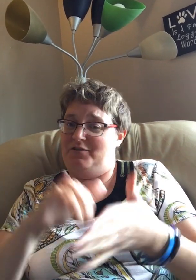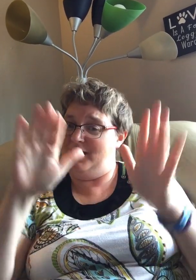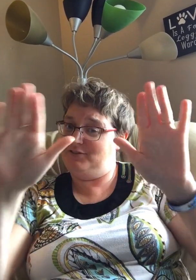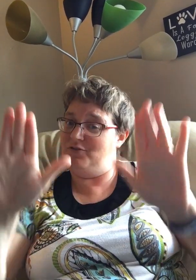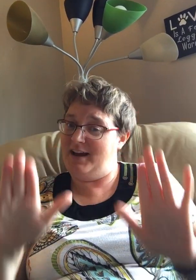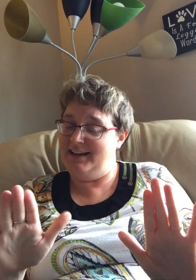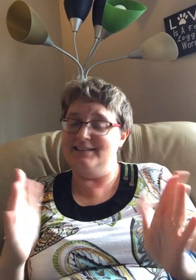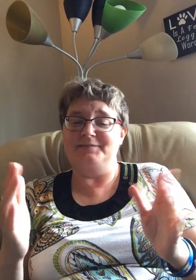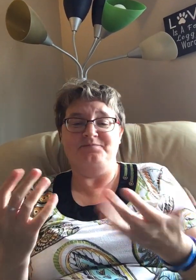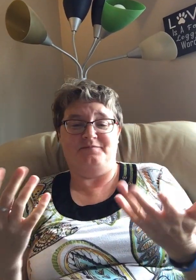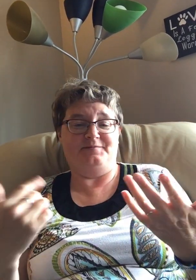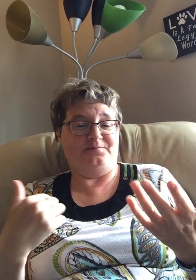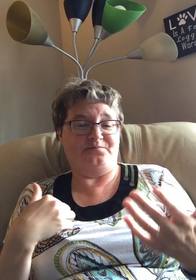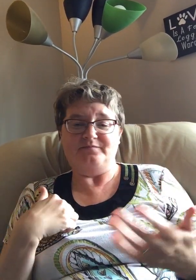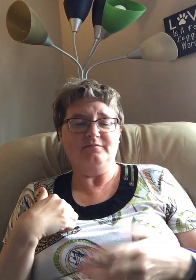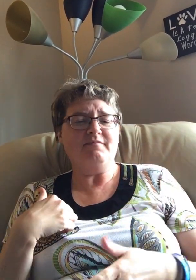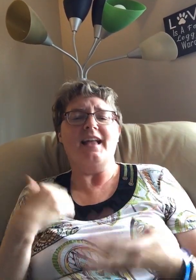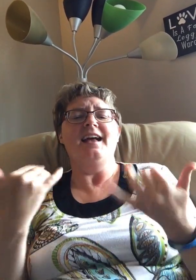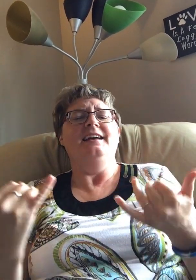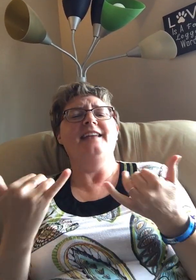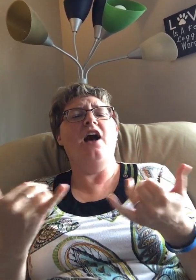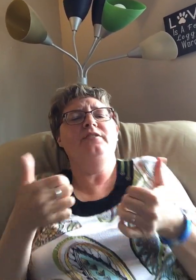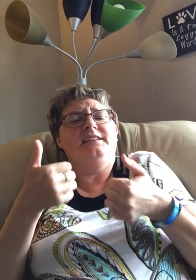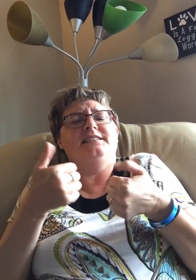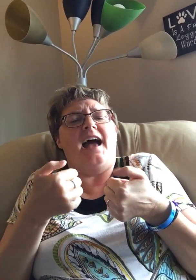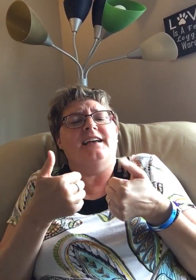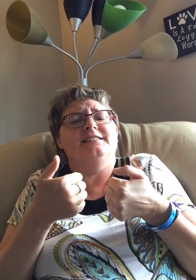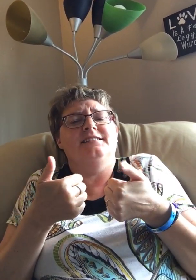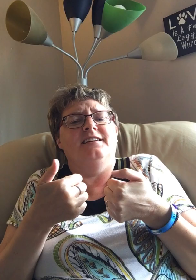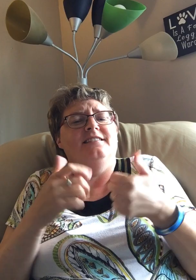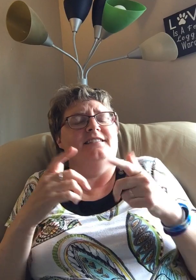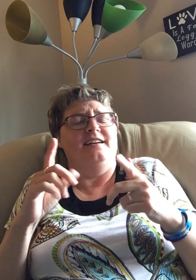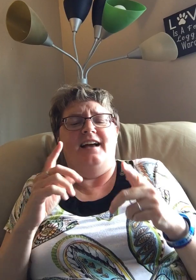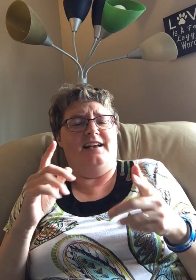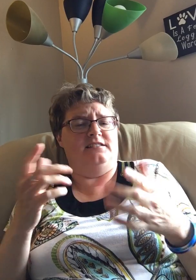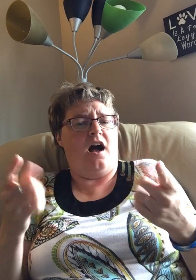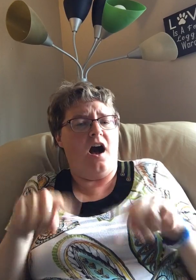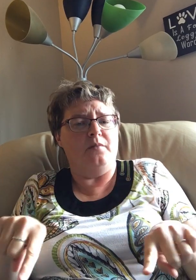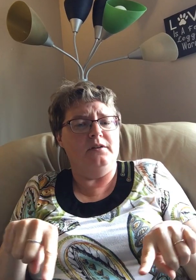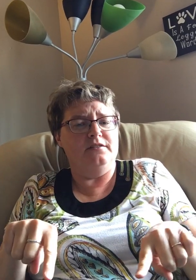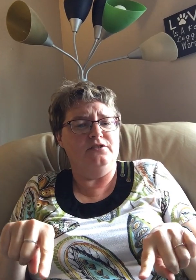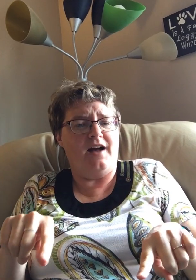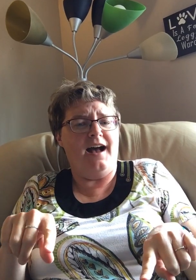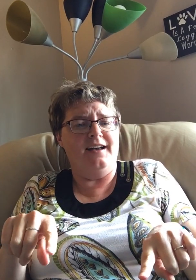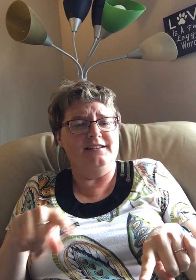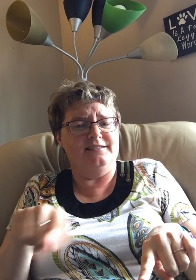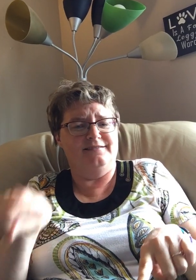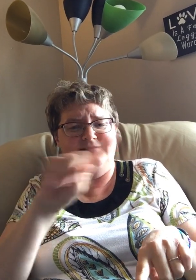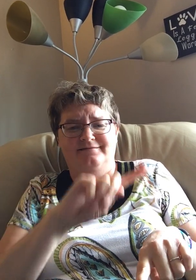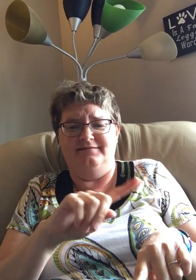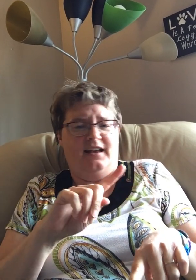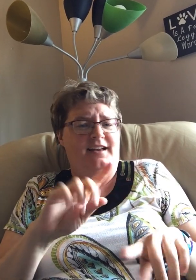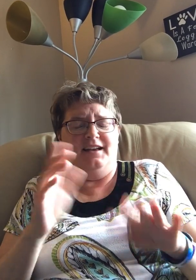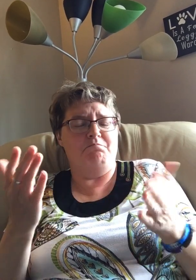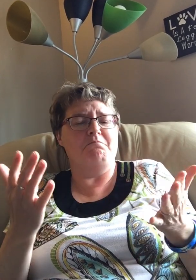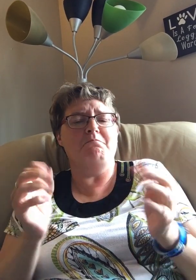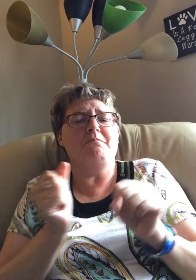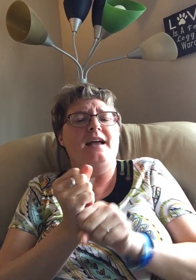that's great. Now that text has come, you guys, it makes